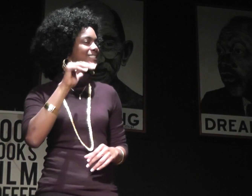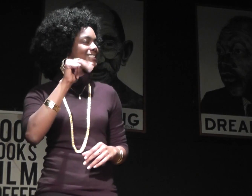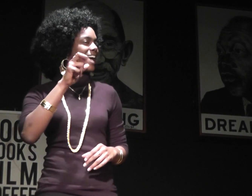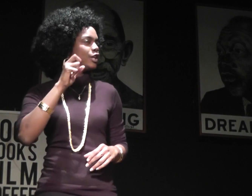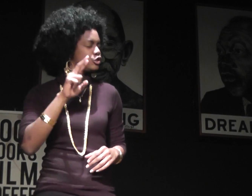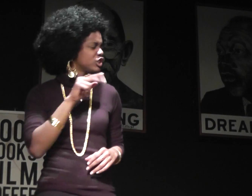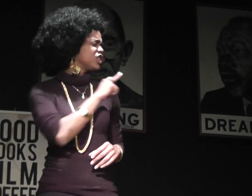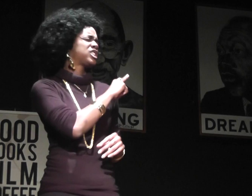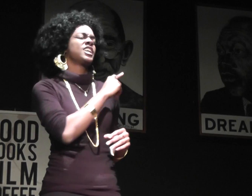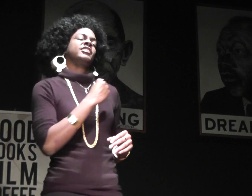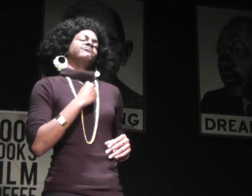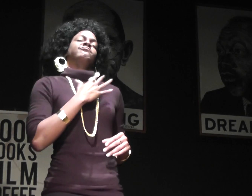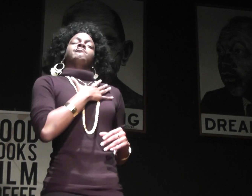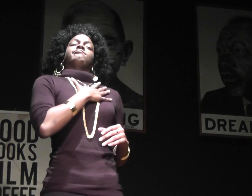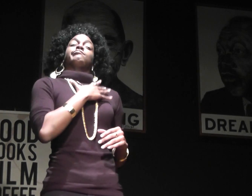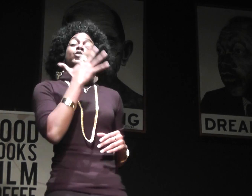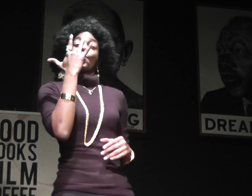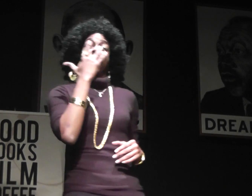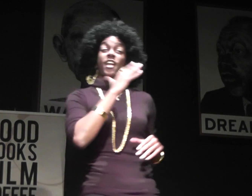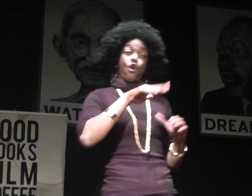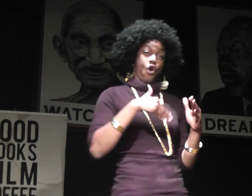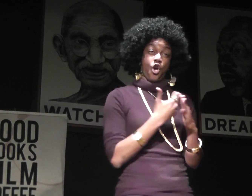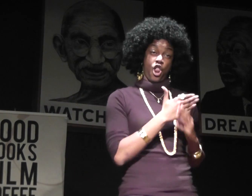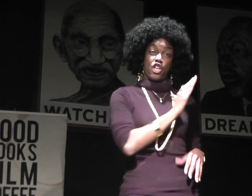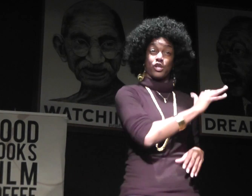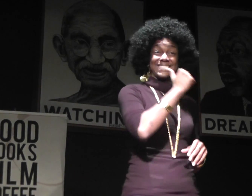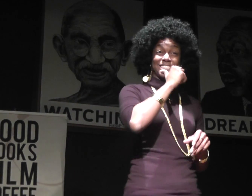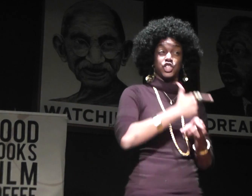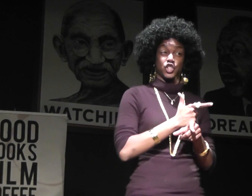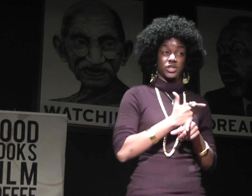So for my poem tonight, I just want to do something related to breast cancer.